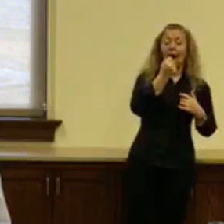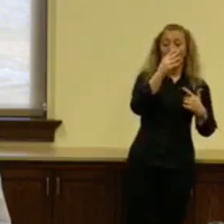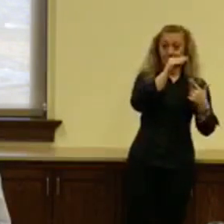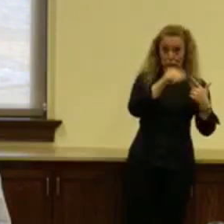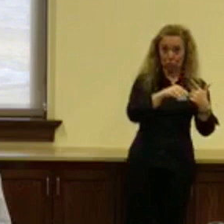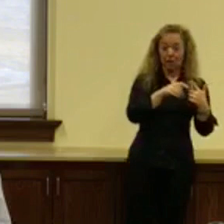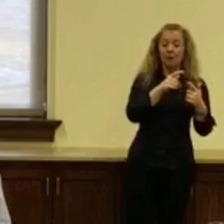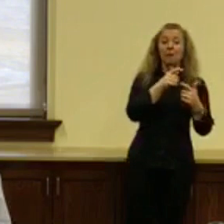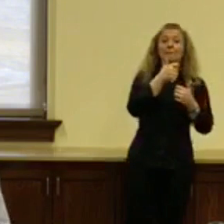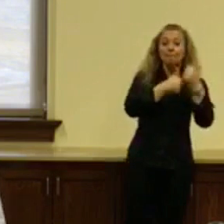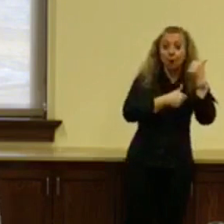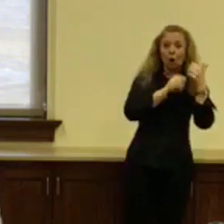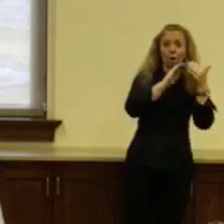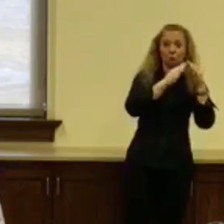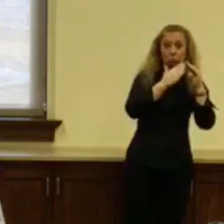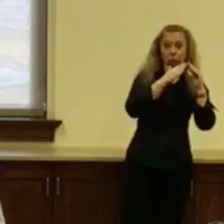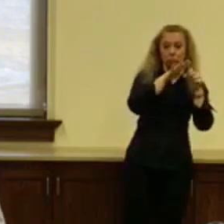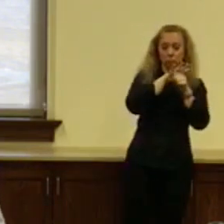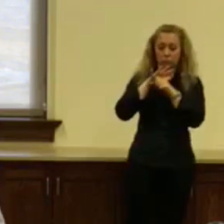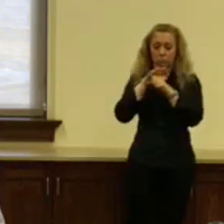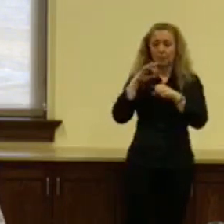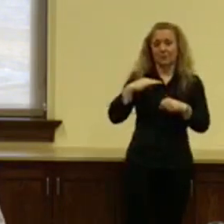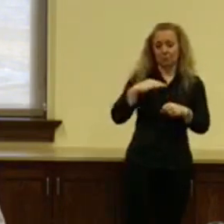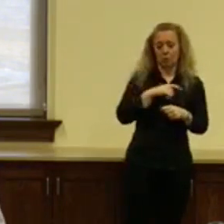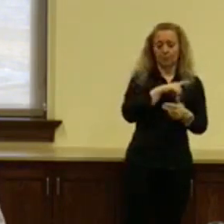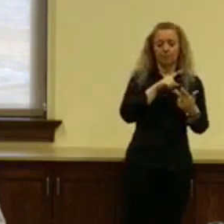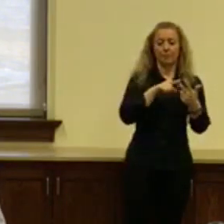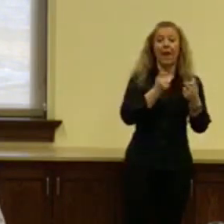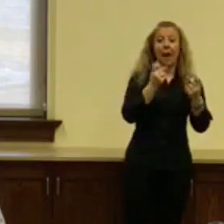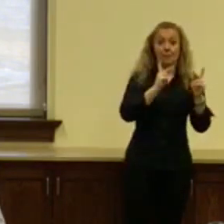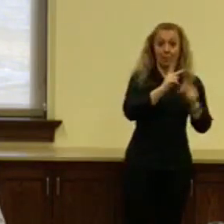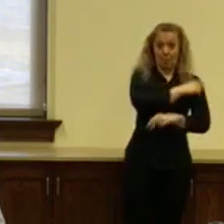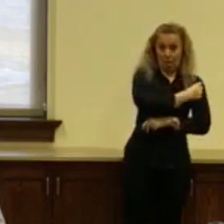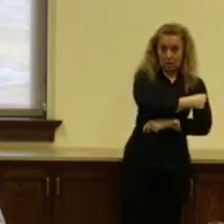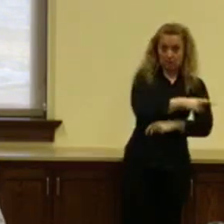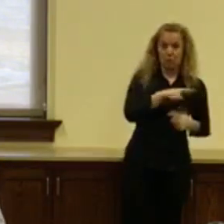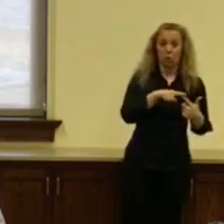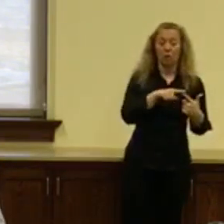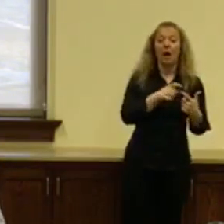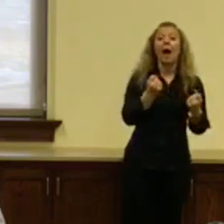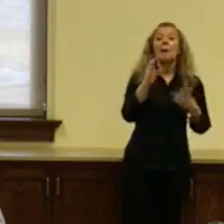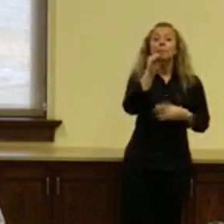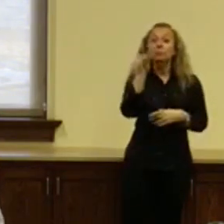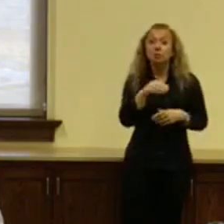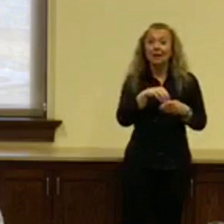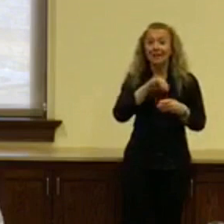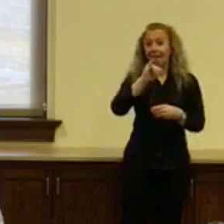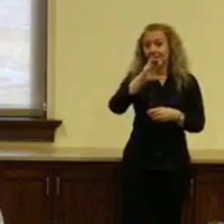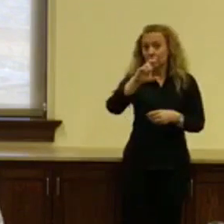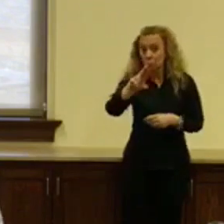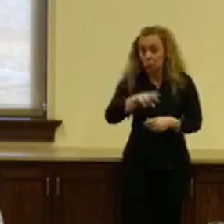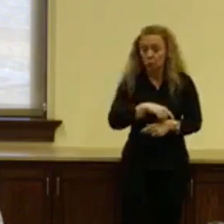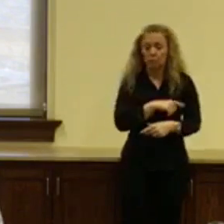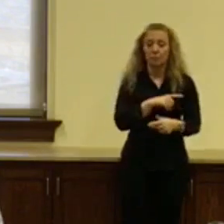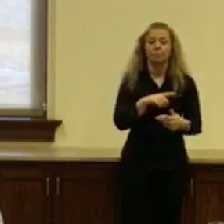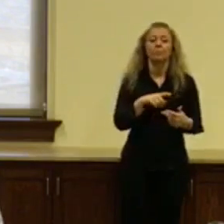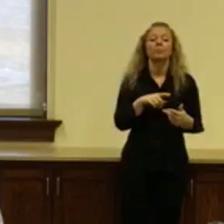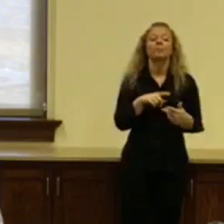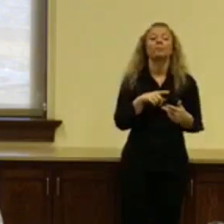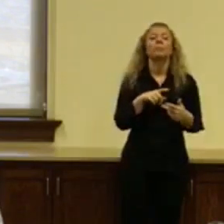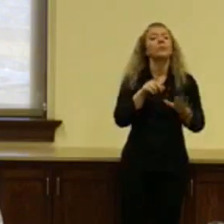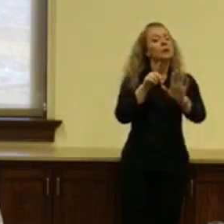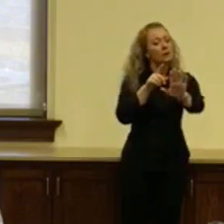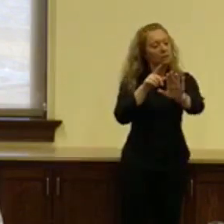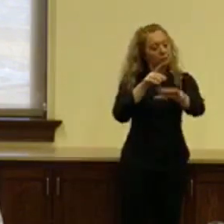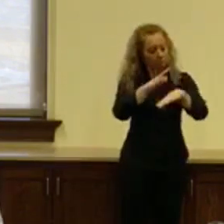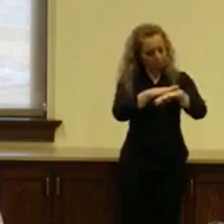city of Pittsburgh, the number of people hospitalized, and a percentage of patients in the ICU or on ventilators. I want to caution